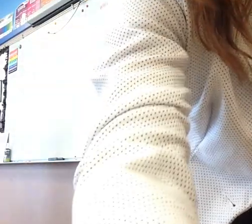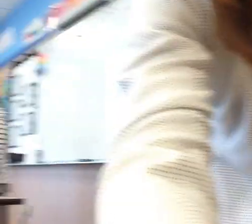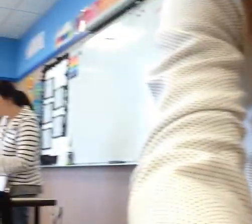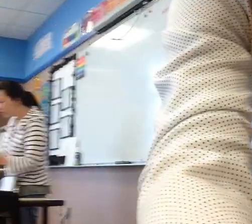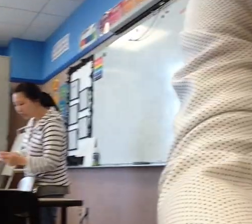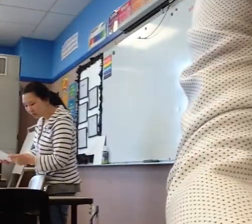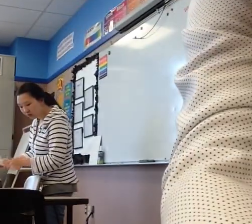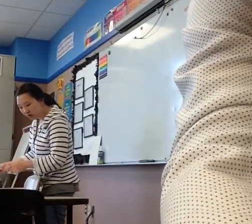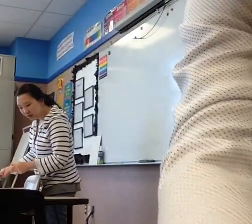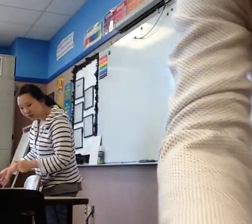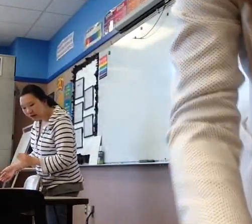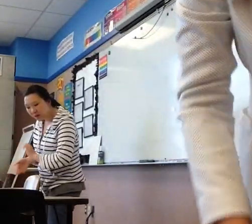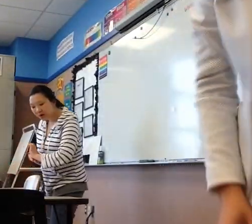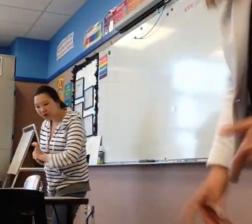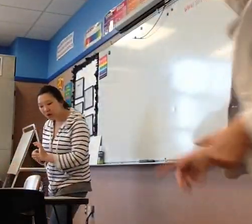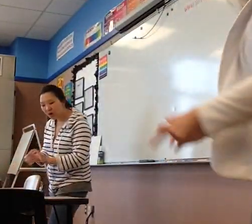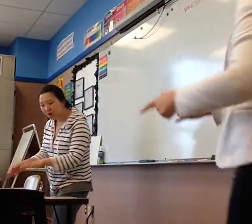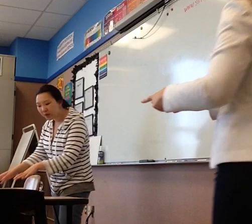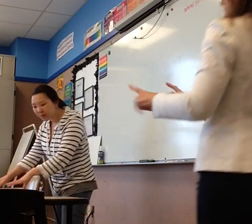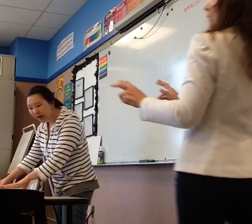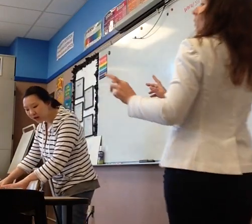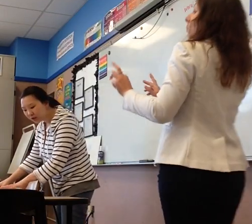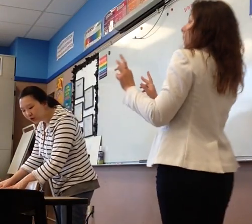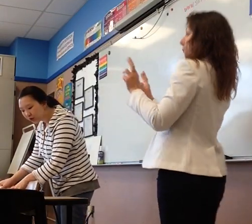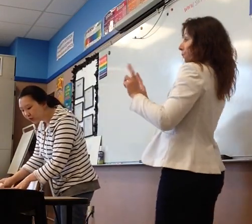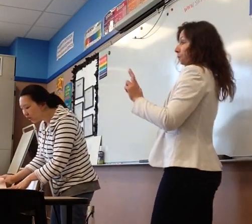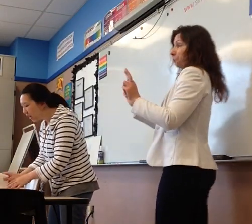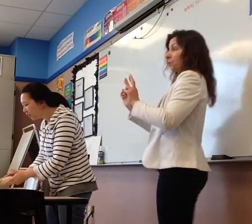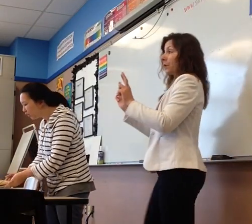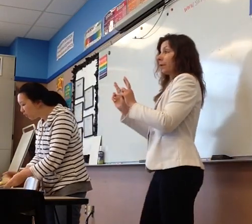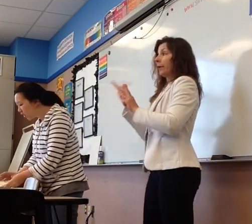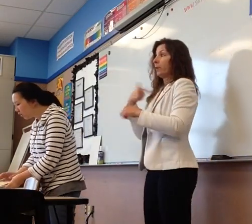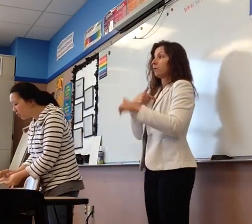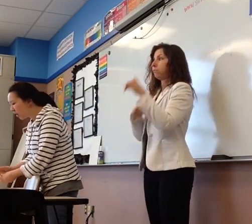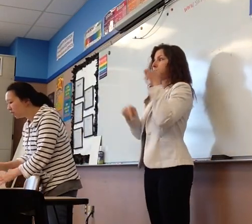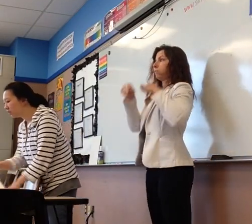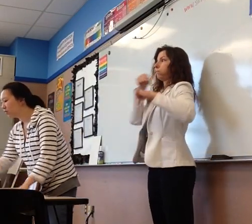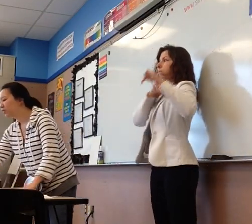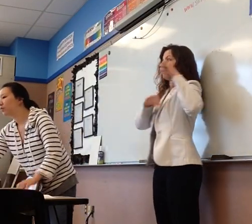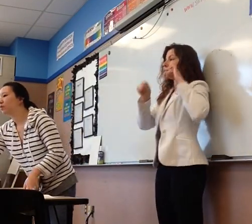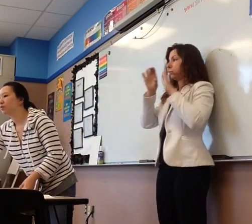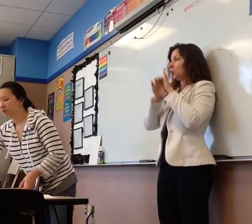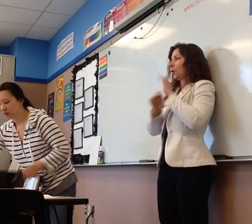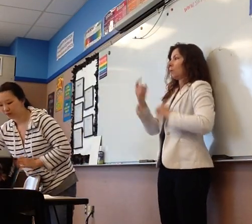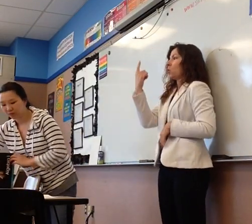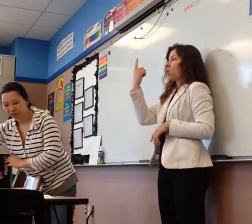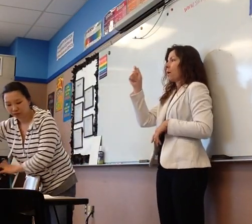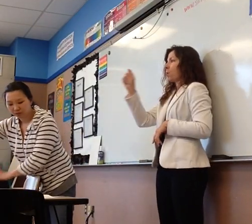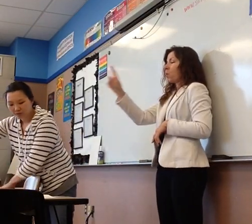'Go. Now we're going to go all the way back to chapter 1-1.